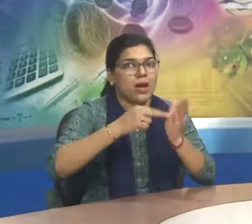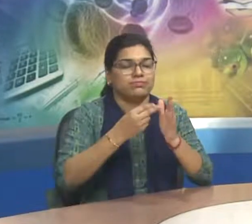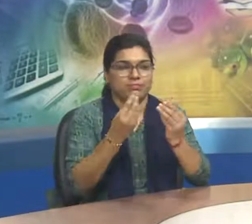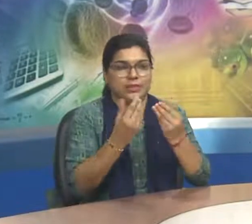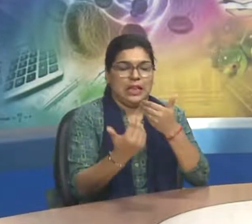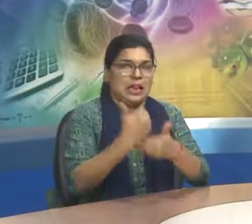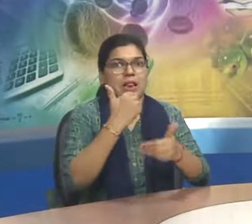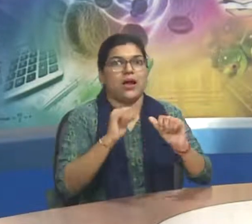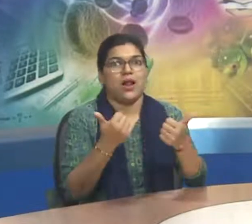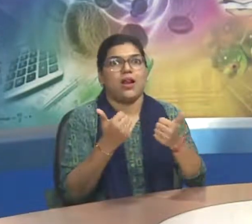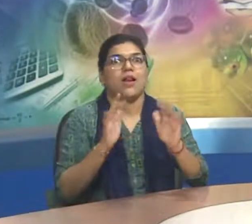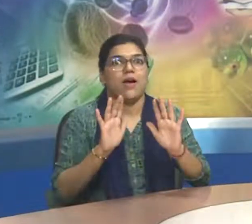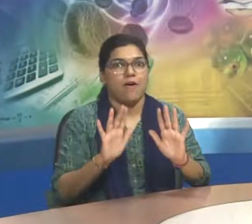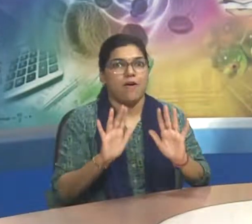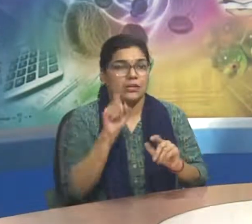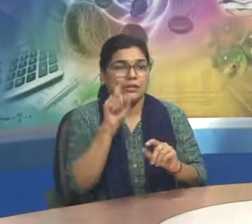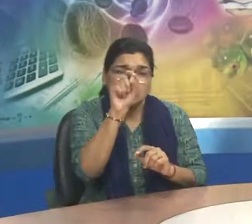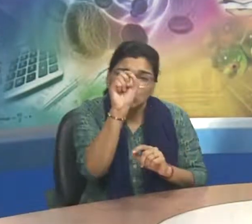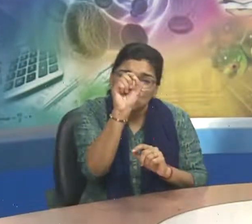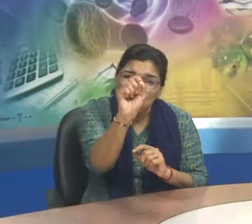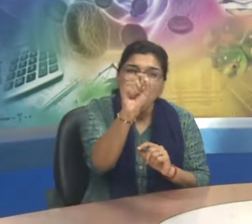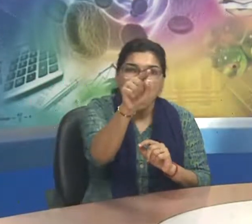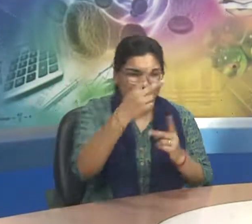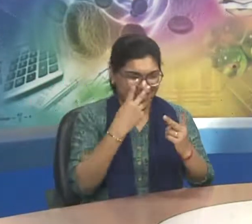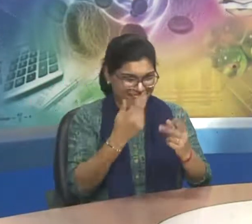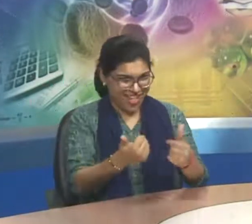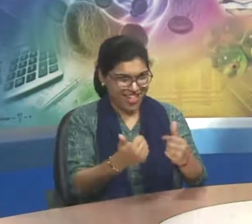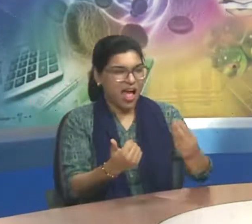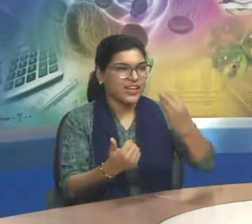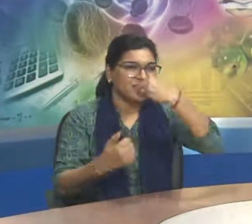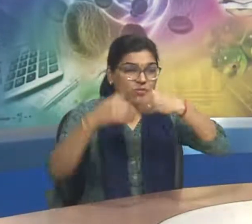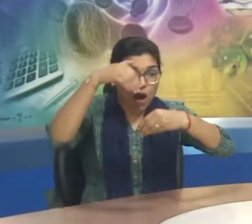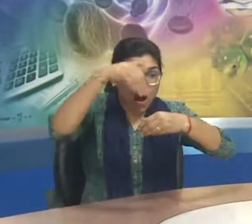water, and also some in the